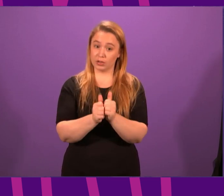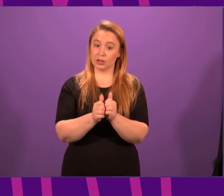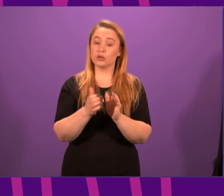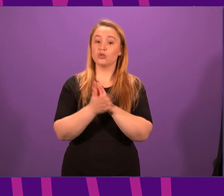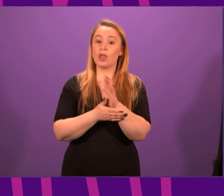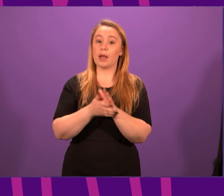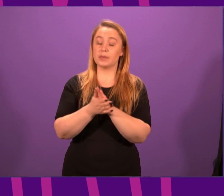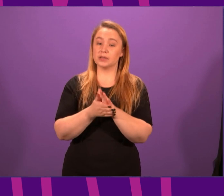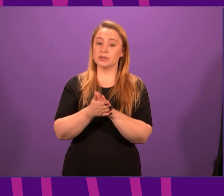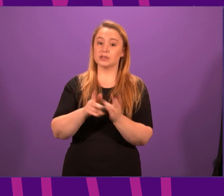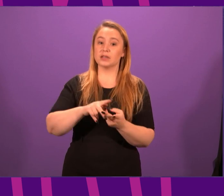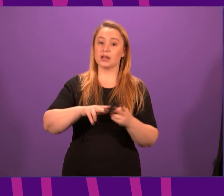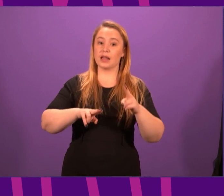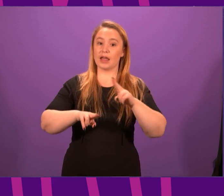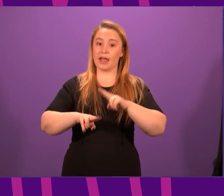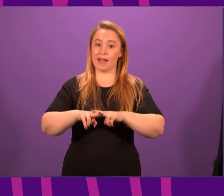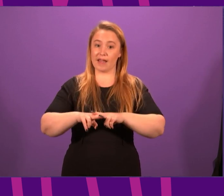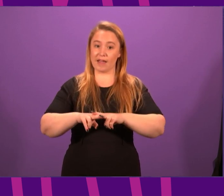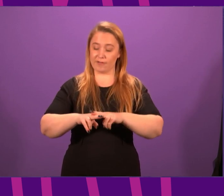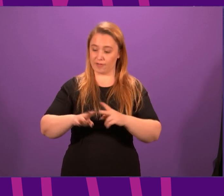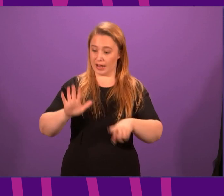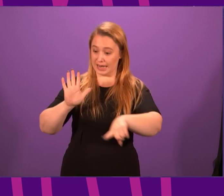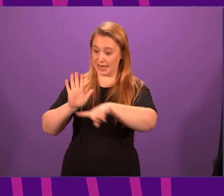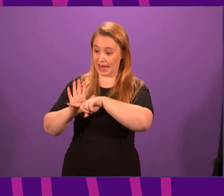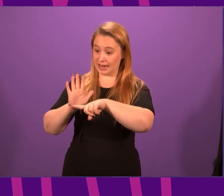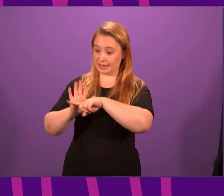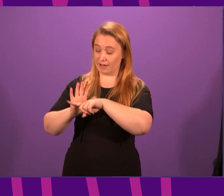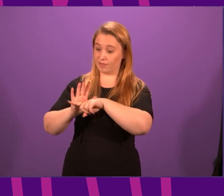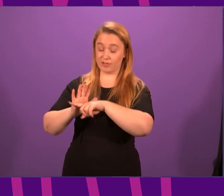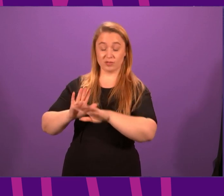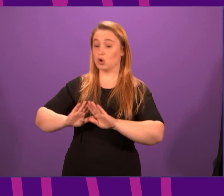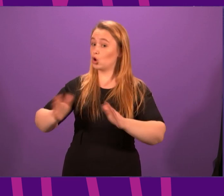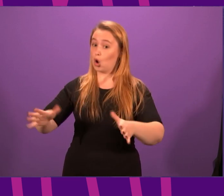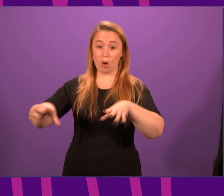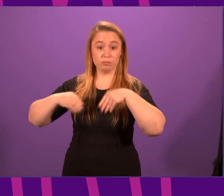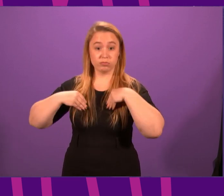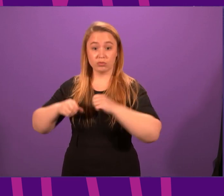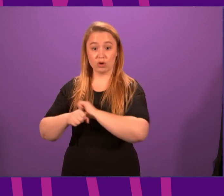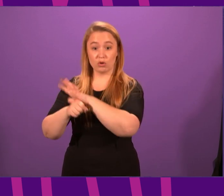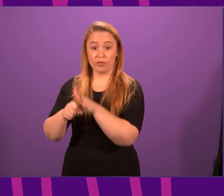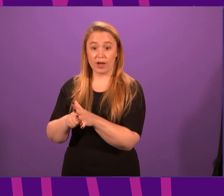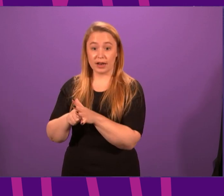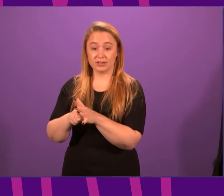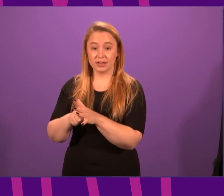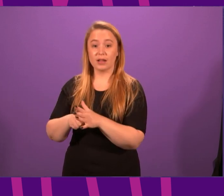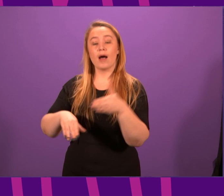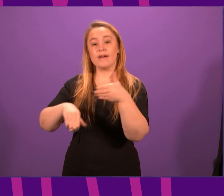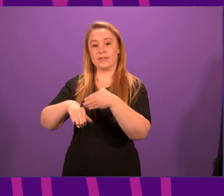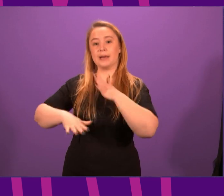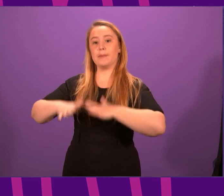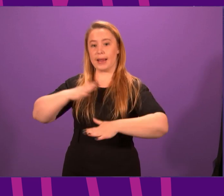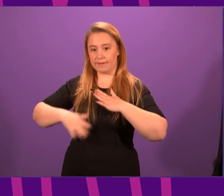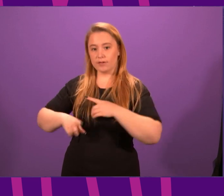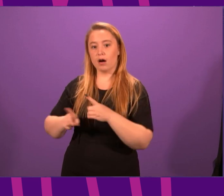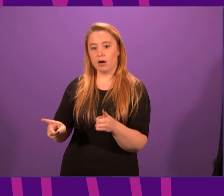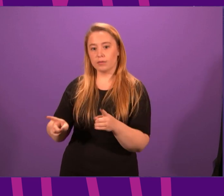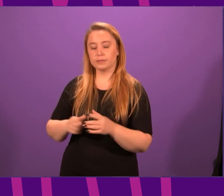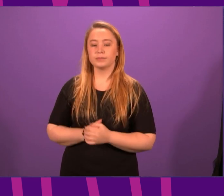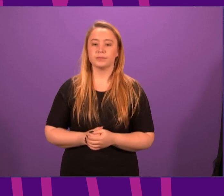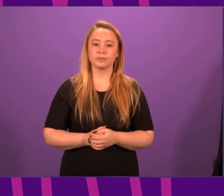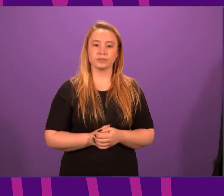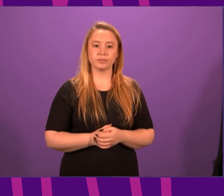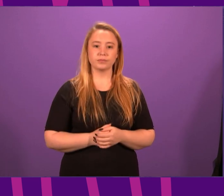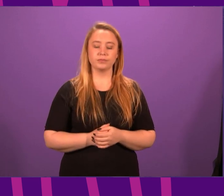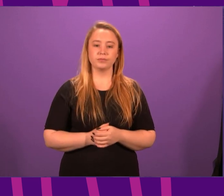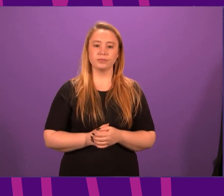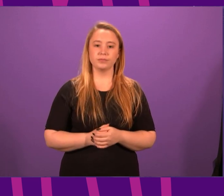behaviours that may come with a negative test. If we had accepted this principle earlier, we might have been in the